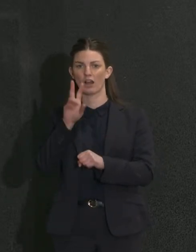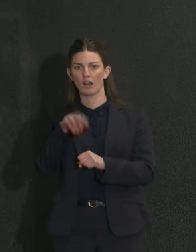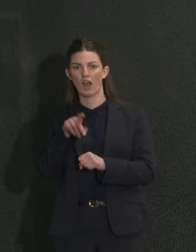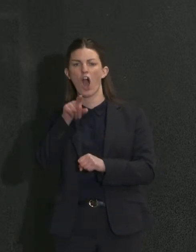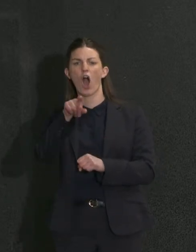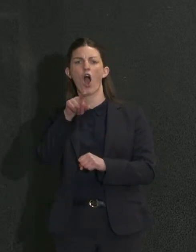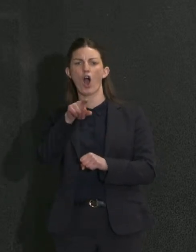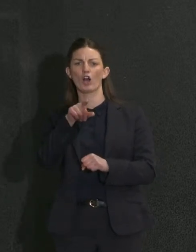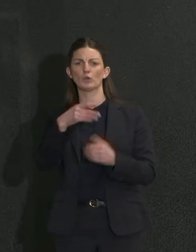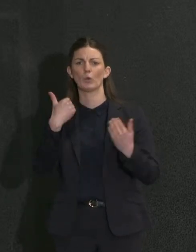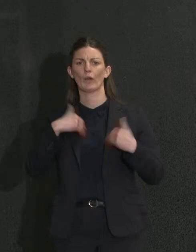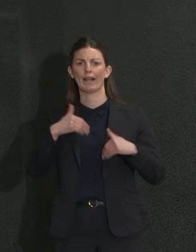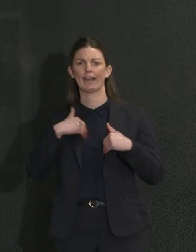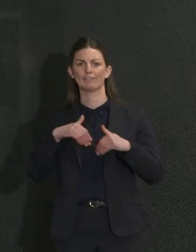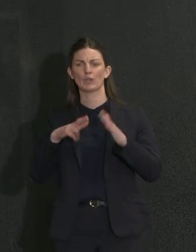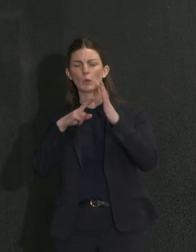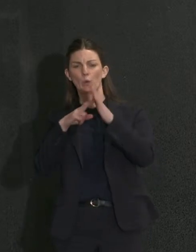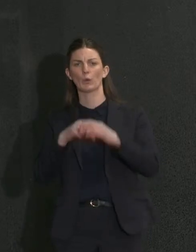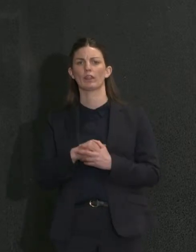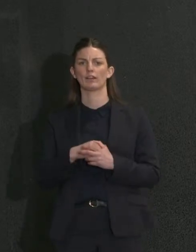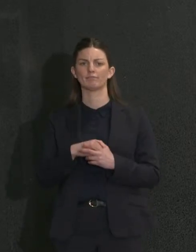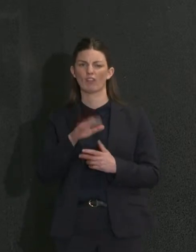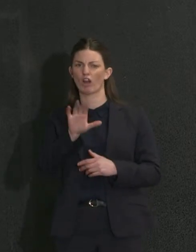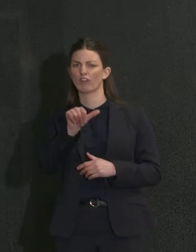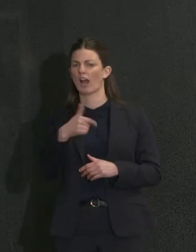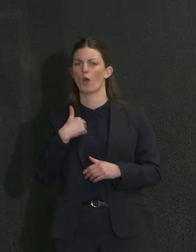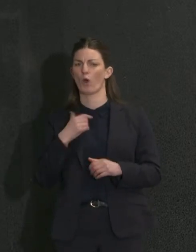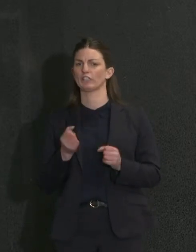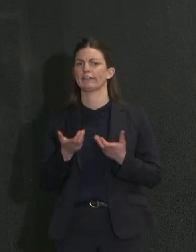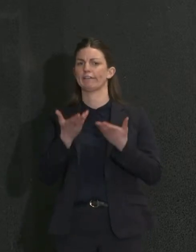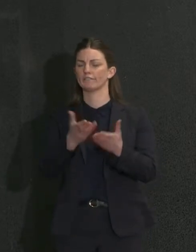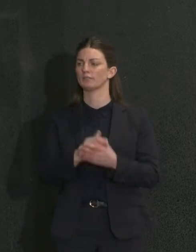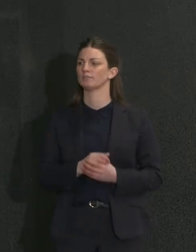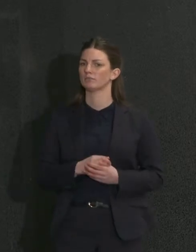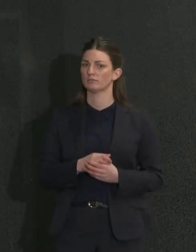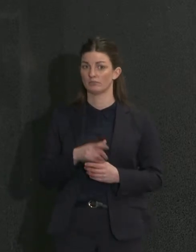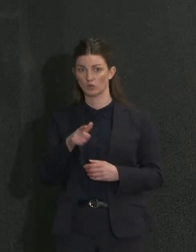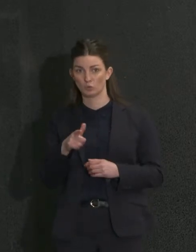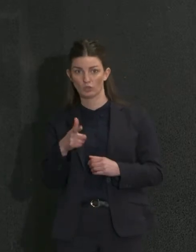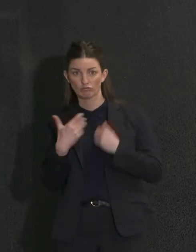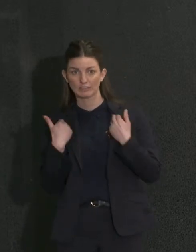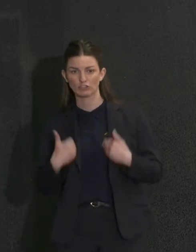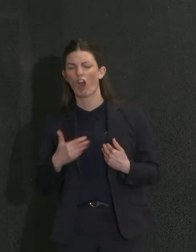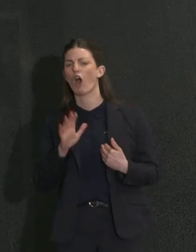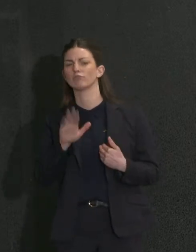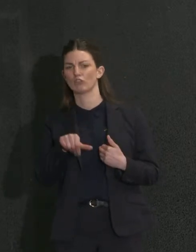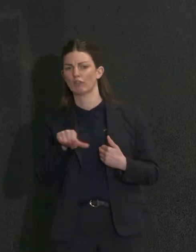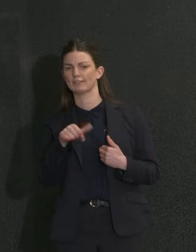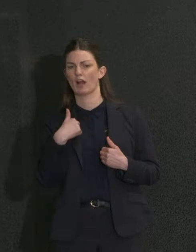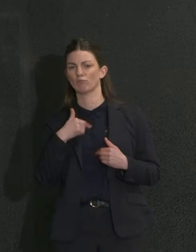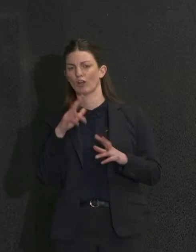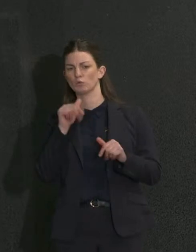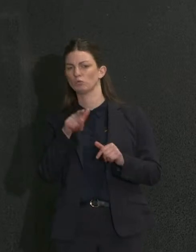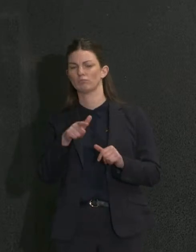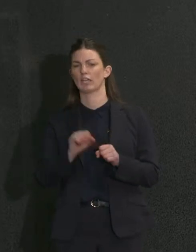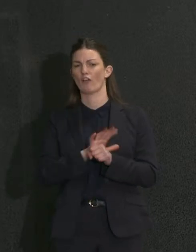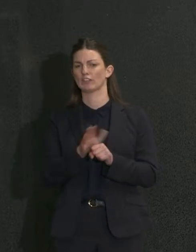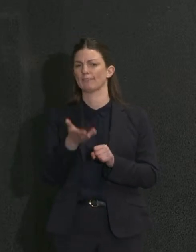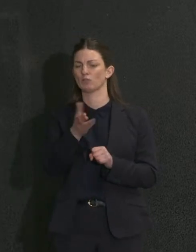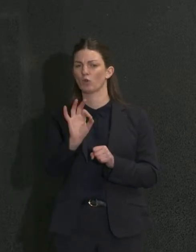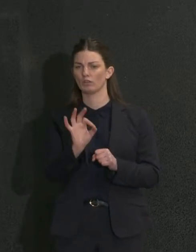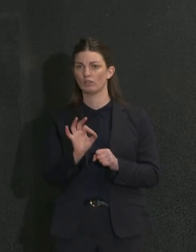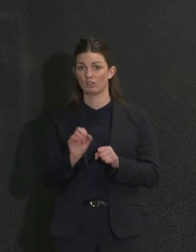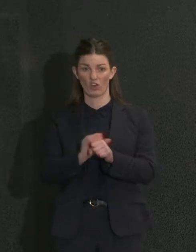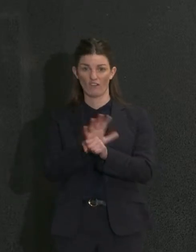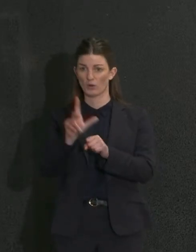or who you pray to, or how much you earn, or who you're visiting. If you've got it, you will give it. You will take it somewhere